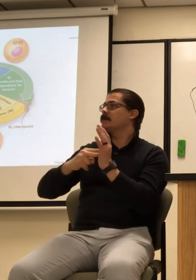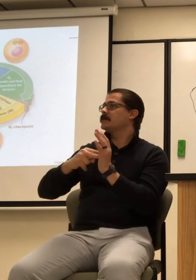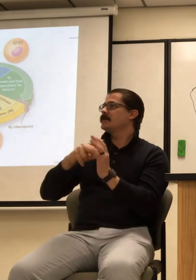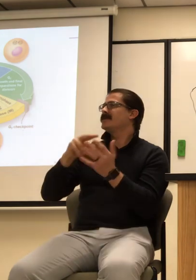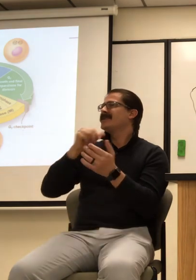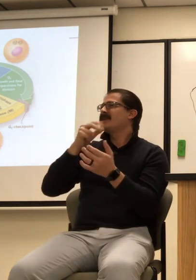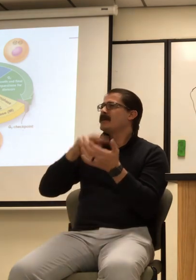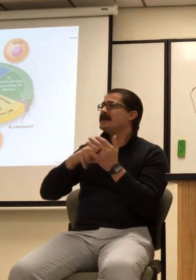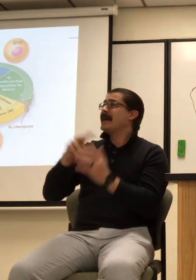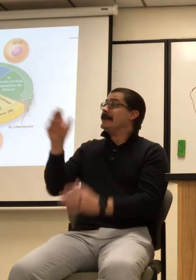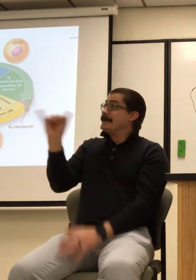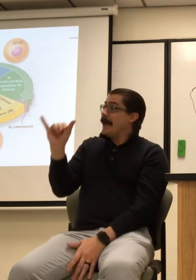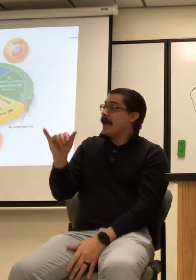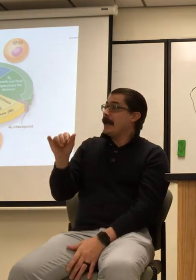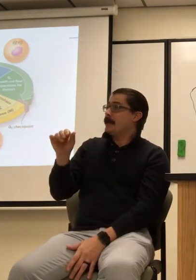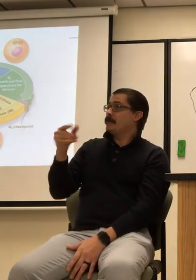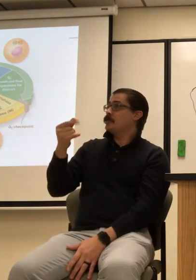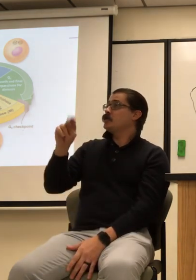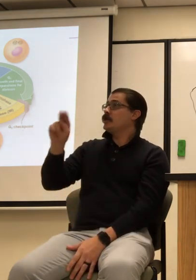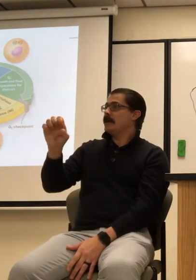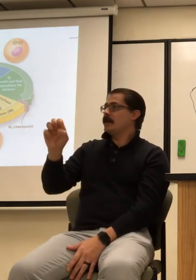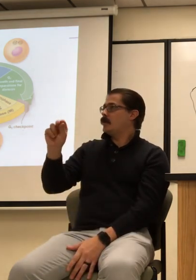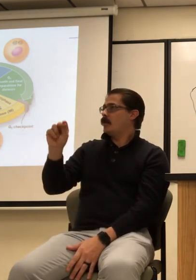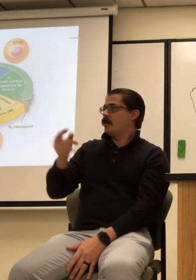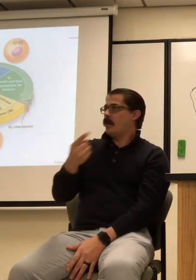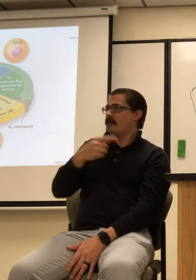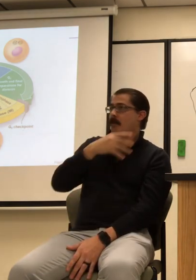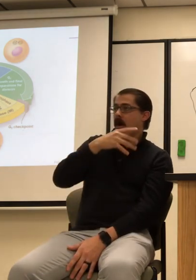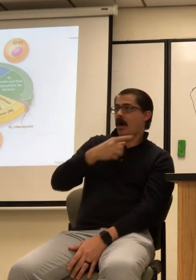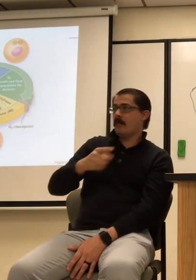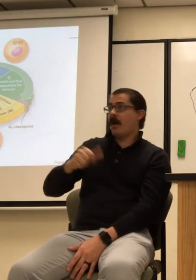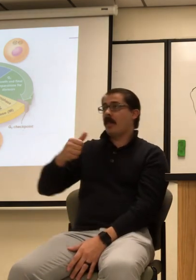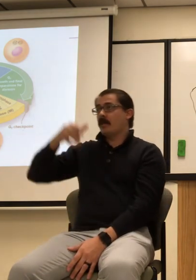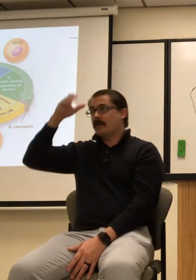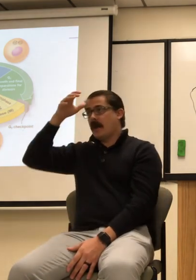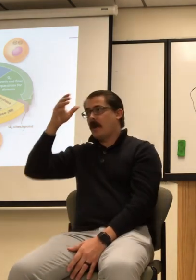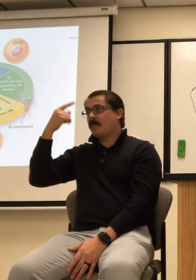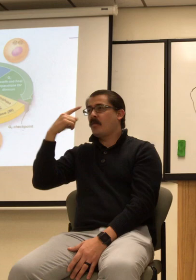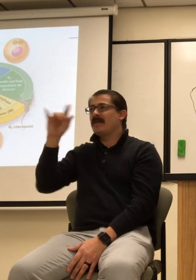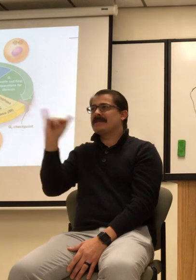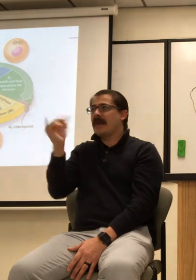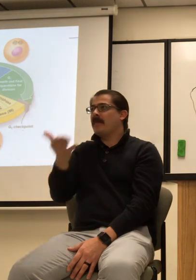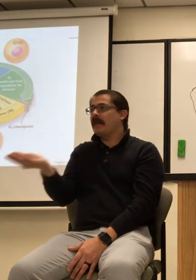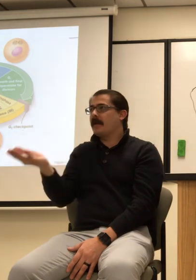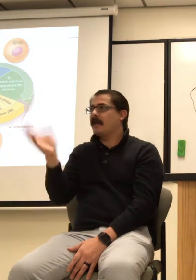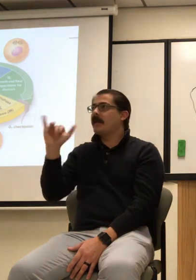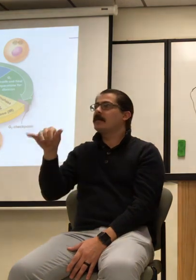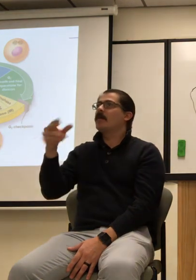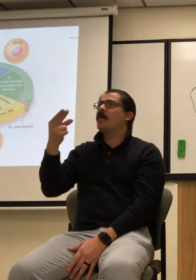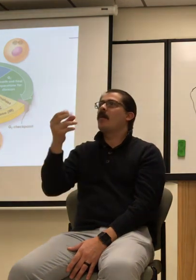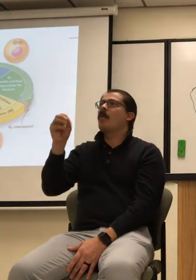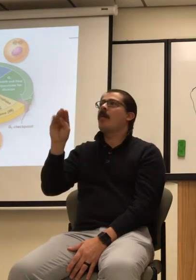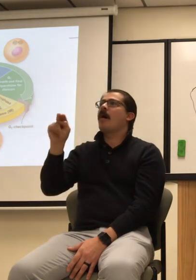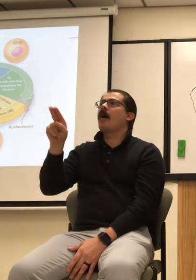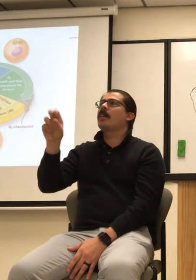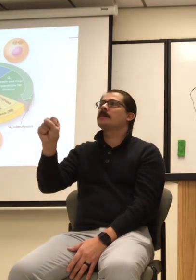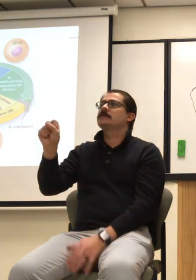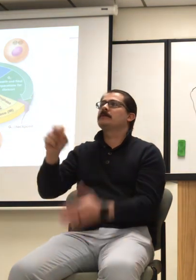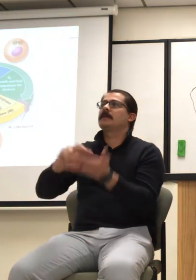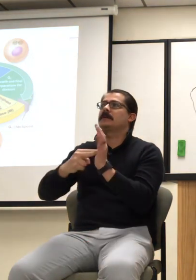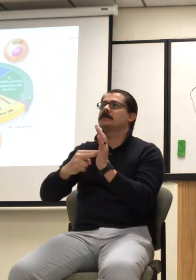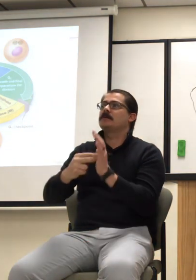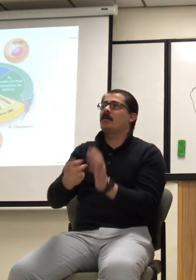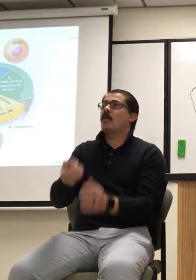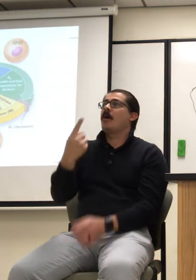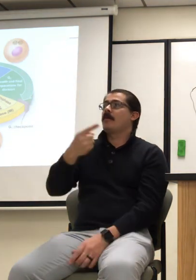the same gene, is it? It's just the one from your dad, the one from your mom for the same trait. That's what homologous means. One